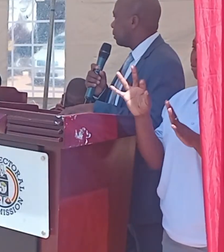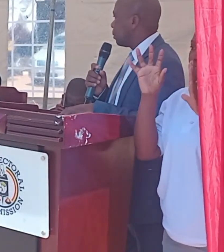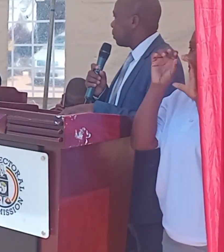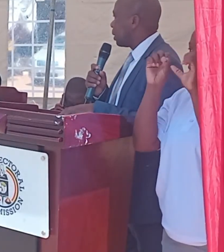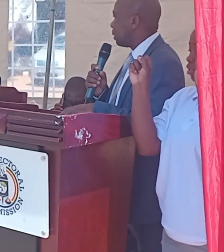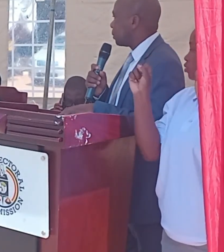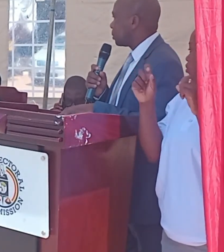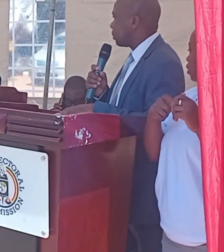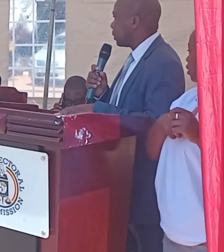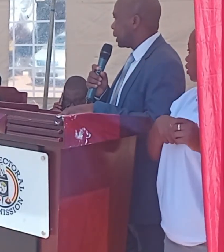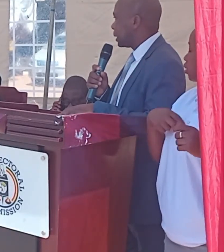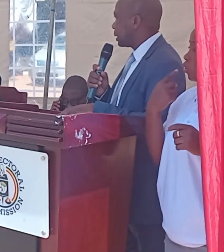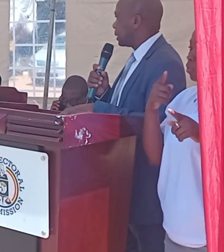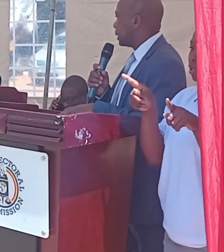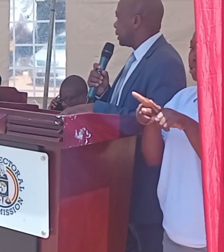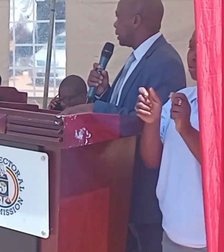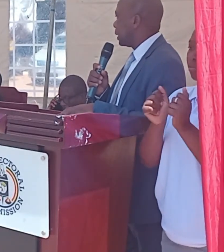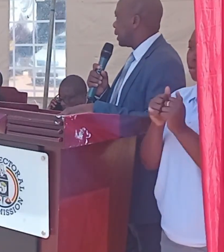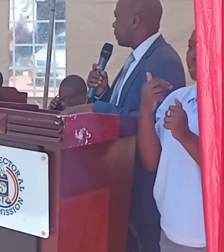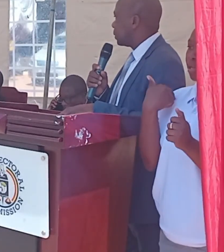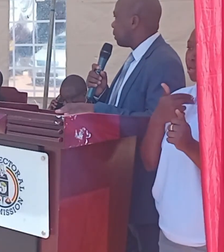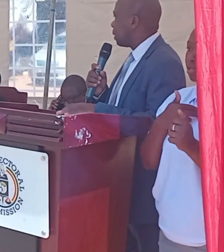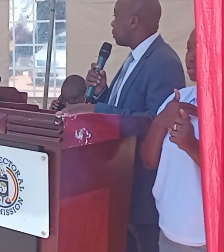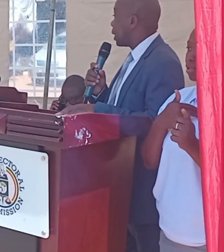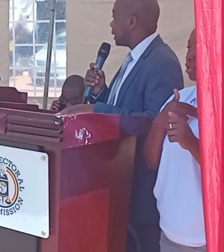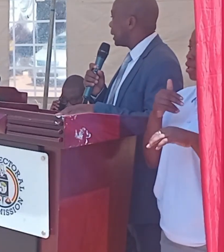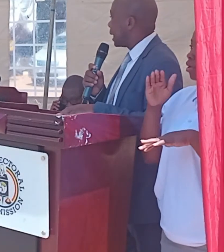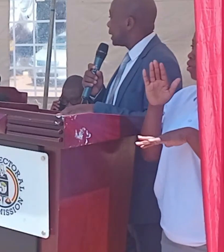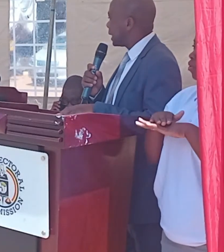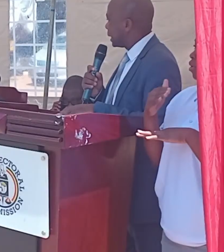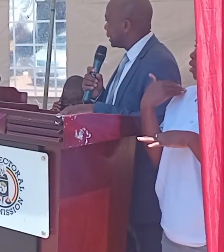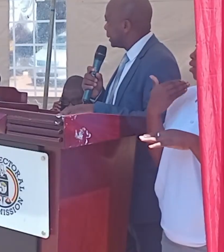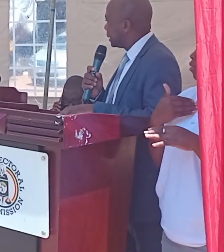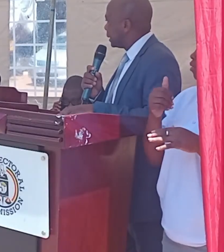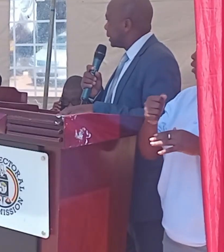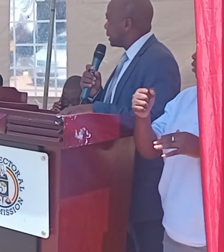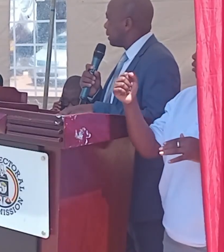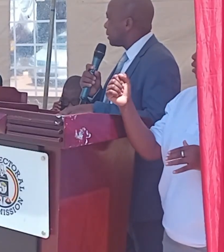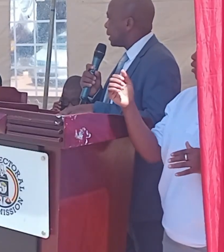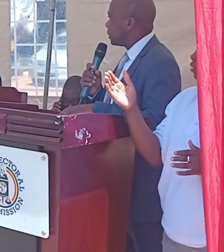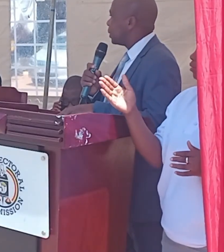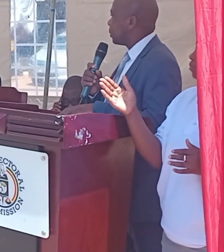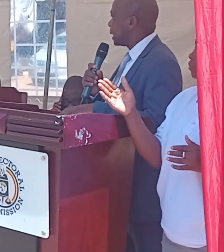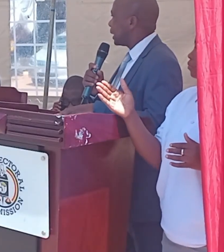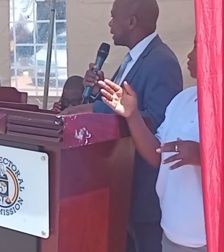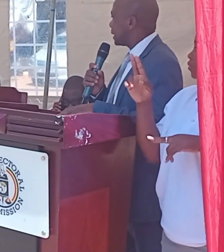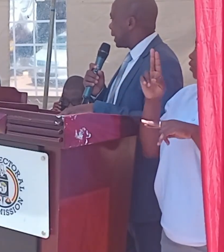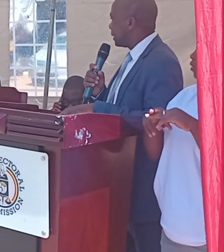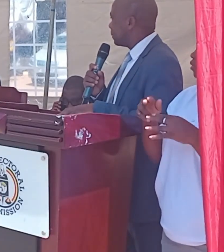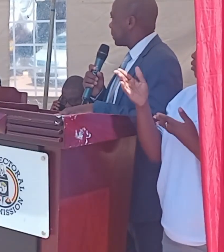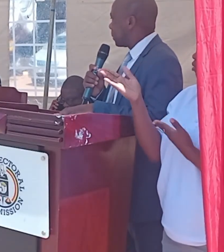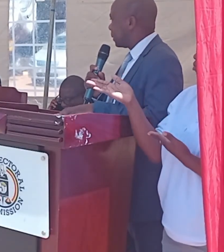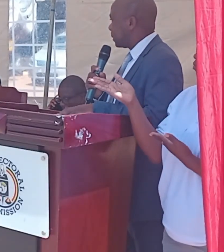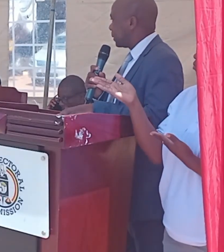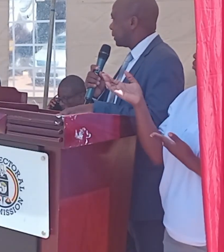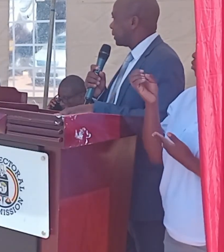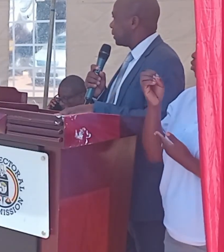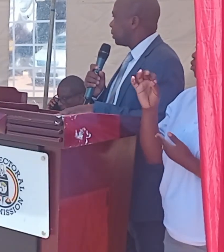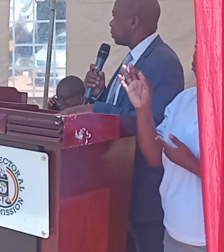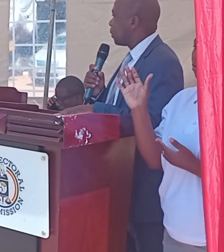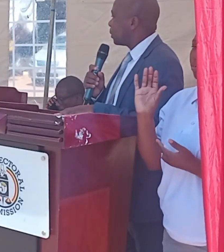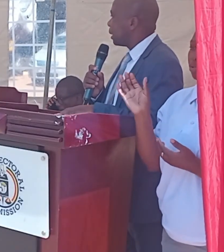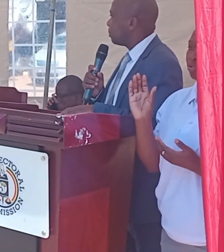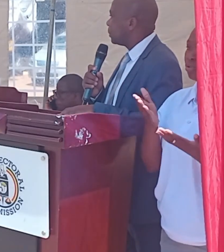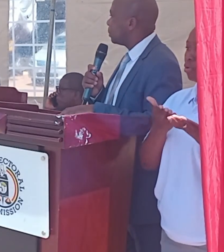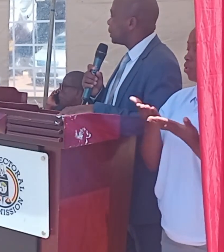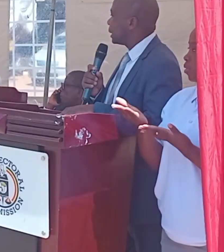candidates who are also with us. They are on our right-hand side. They've sat on the right-hand side of the Commission.